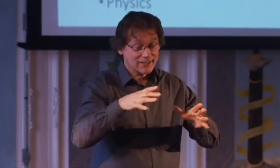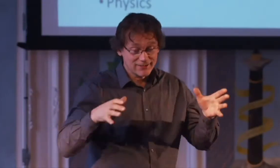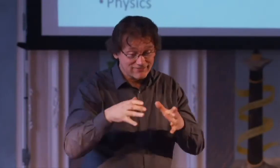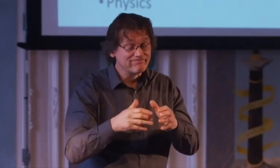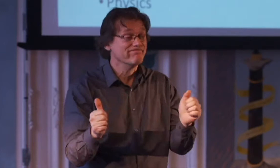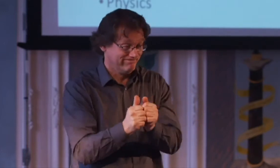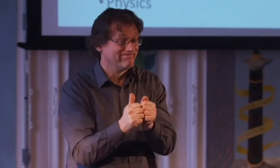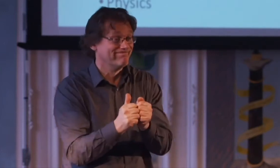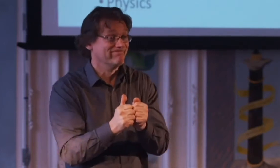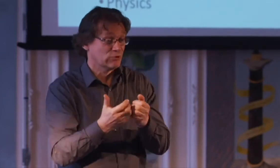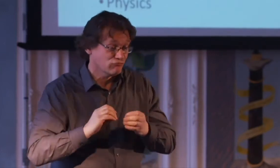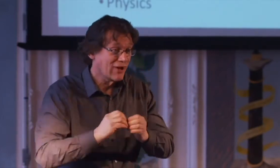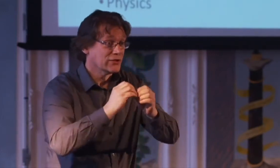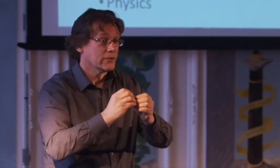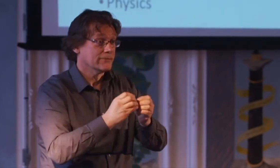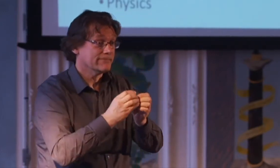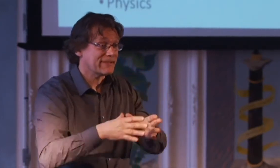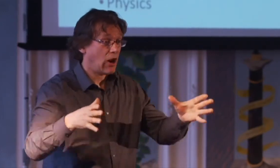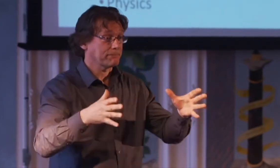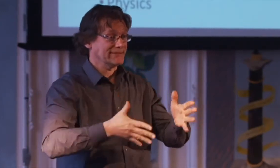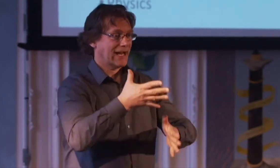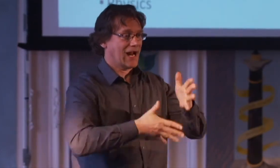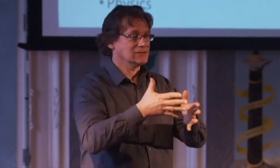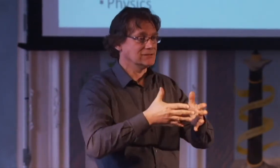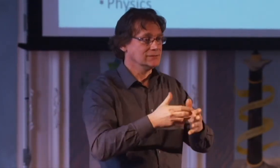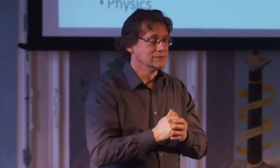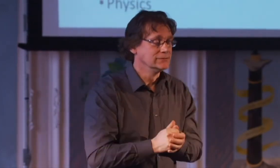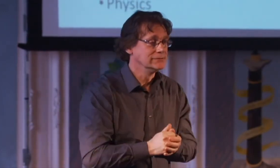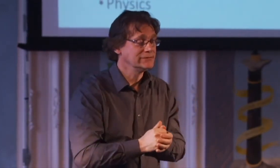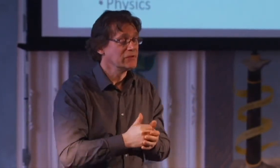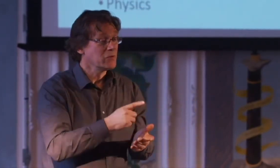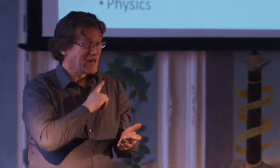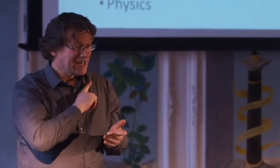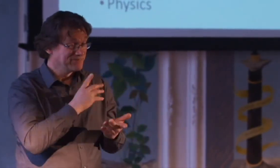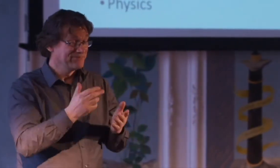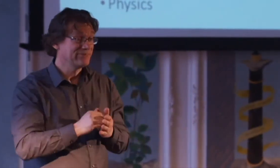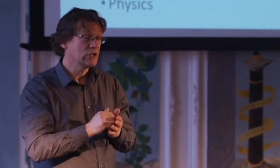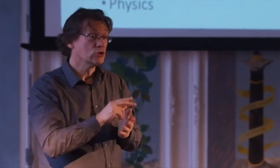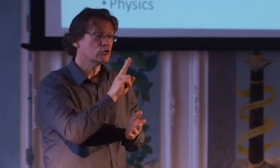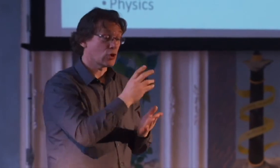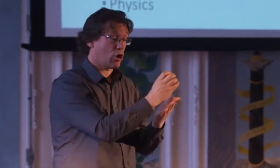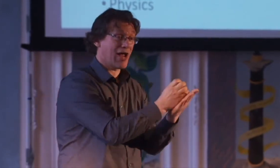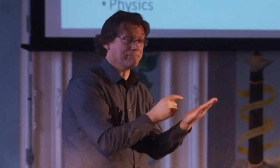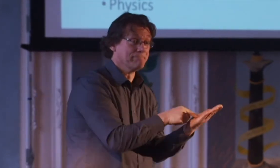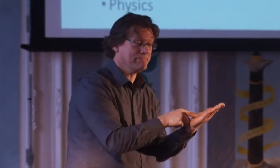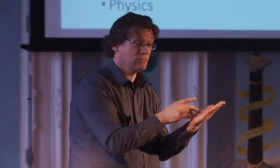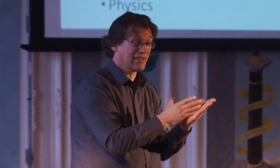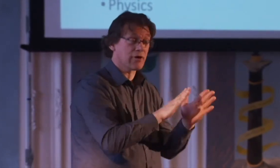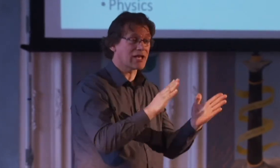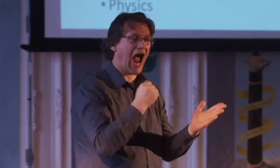So, the three of us that I showed you in the first slide decided that we would set up a project to develop signs linked to the